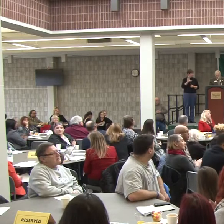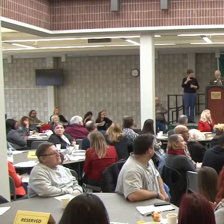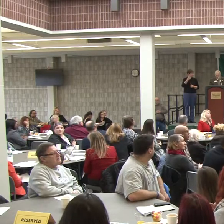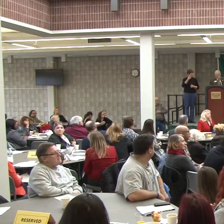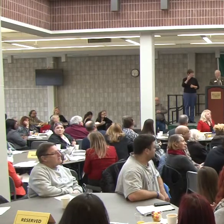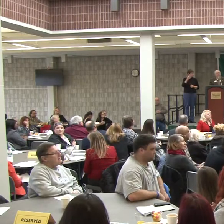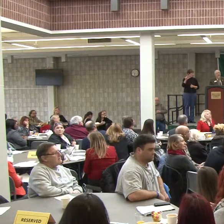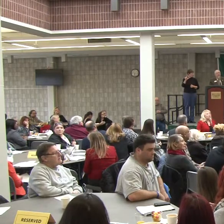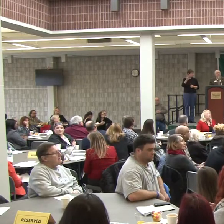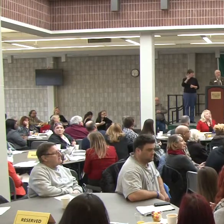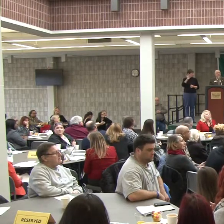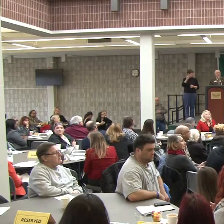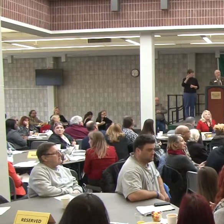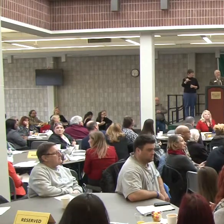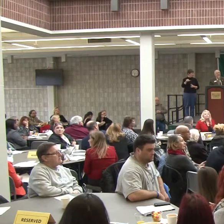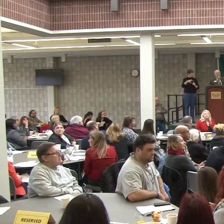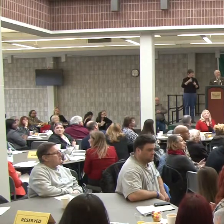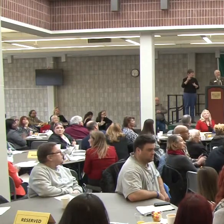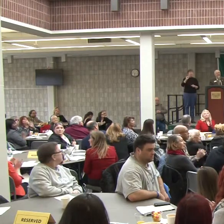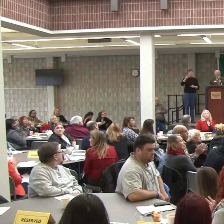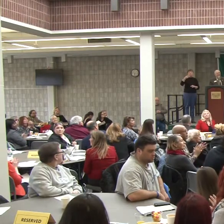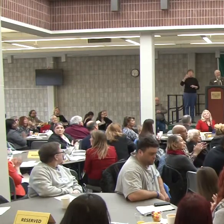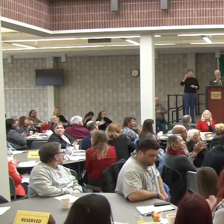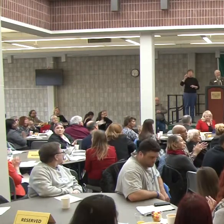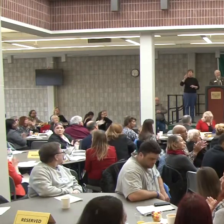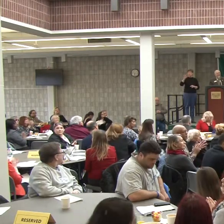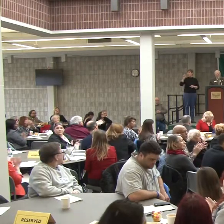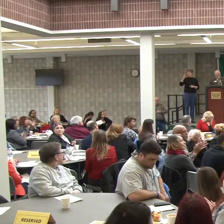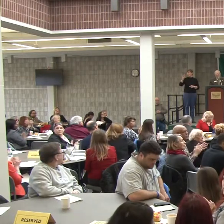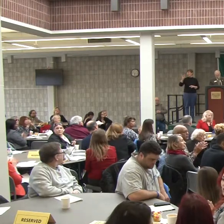Sherilyn Feeney from Spencer Borden. Sherilyn.